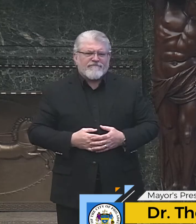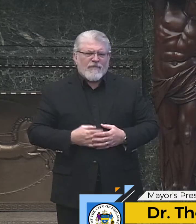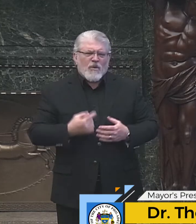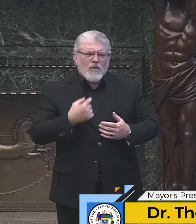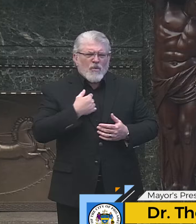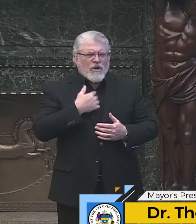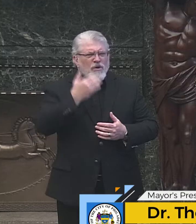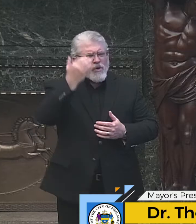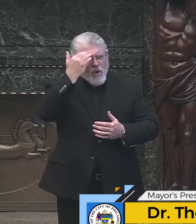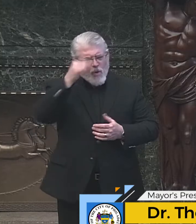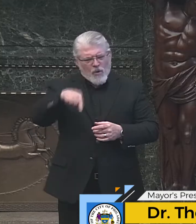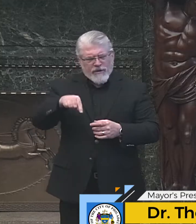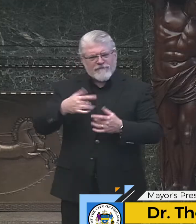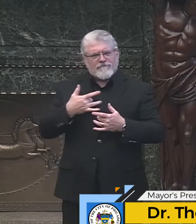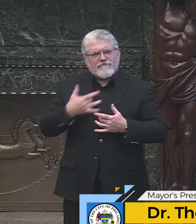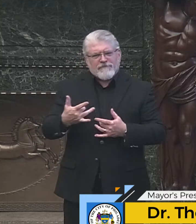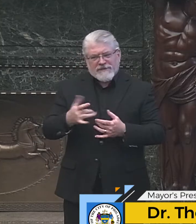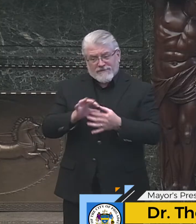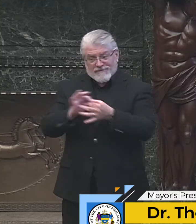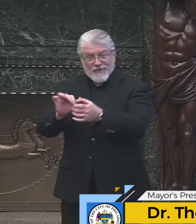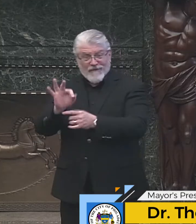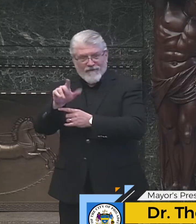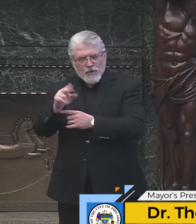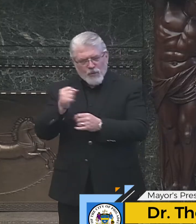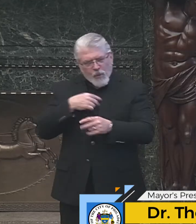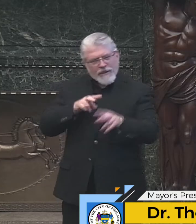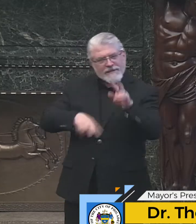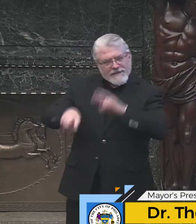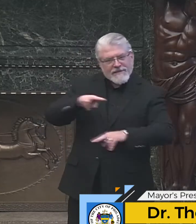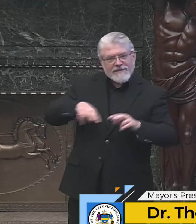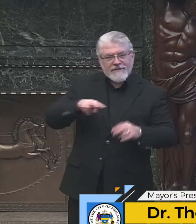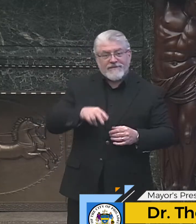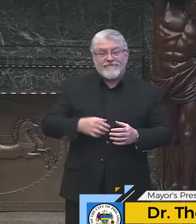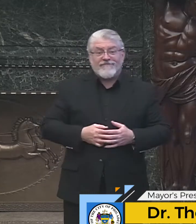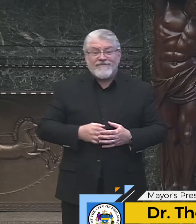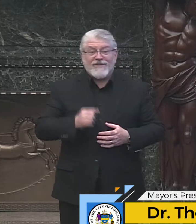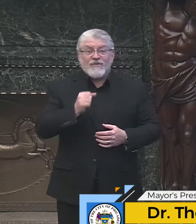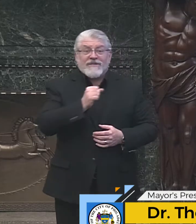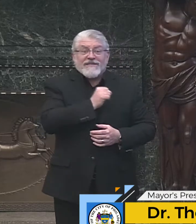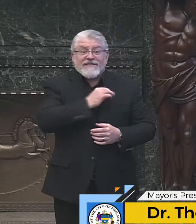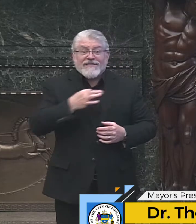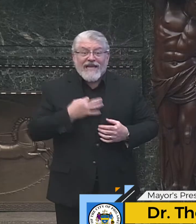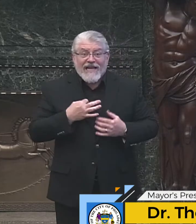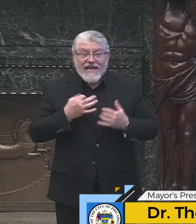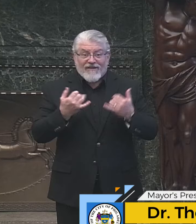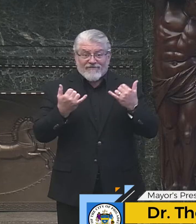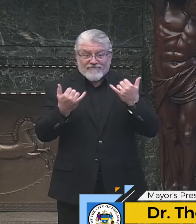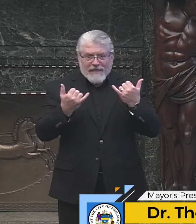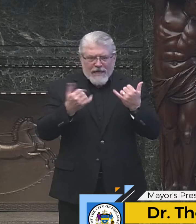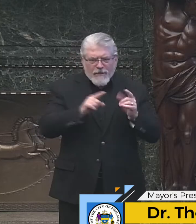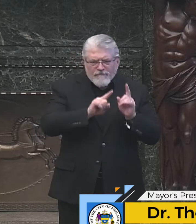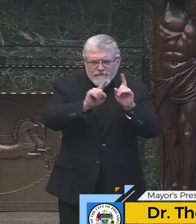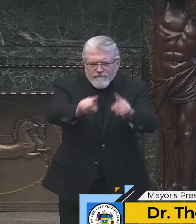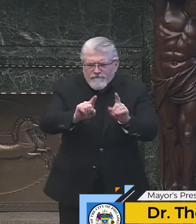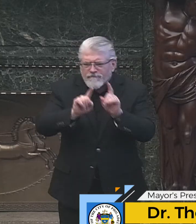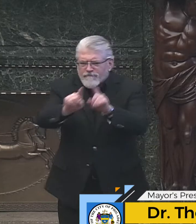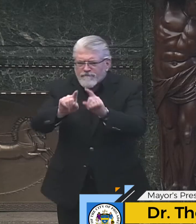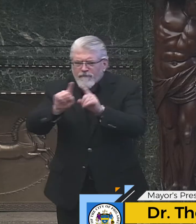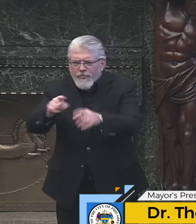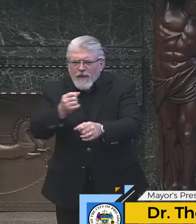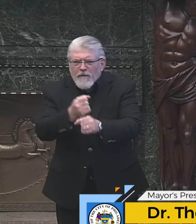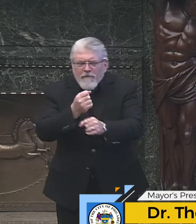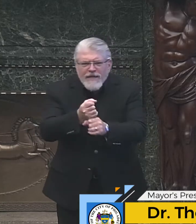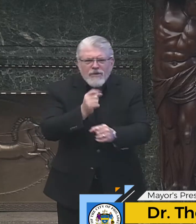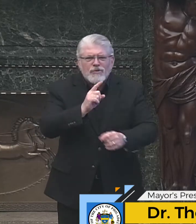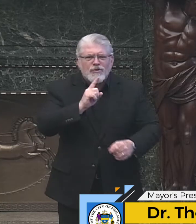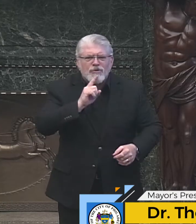are going to this nursing home on site today to help them try to contain this infection within the nursing home. They have a number of steps that they can take to try to protect the